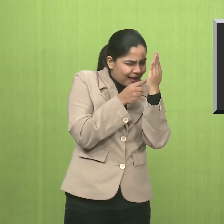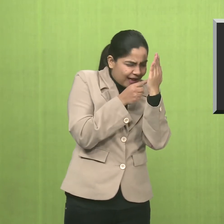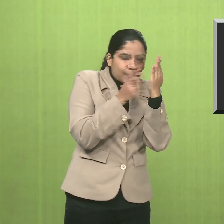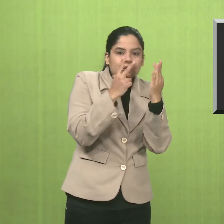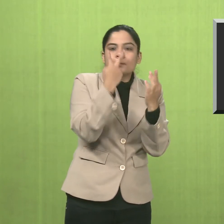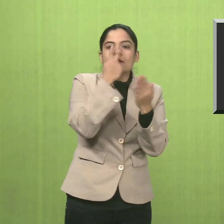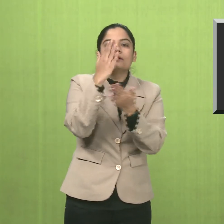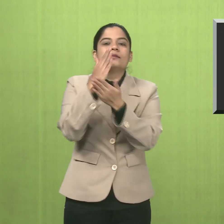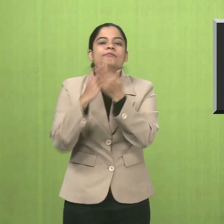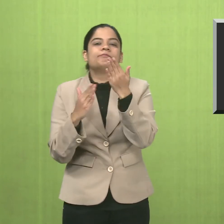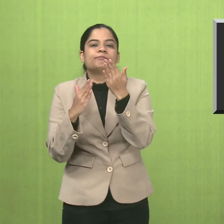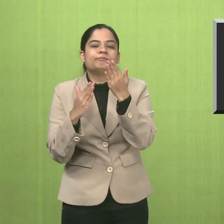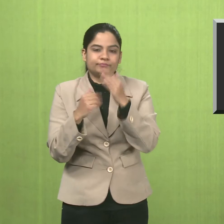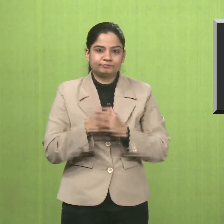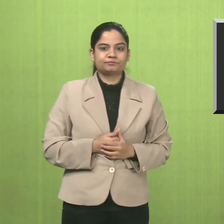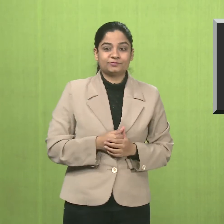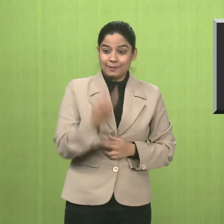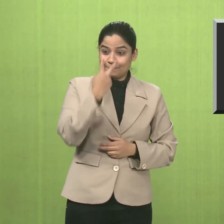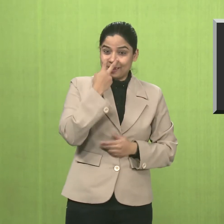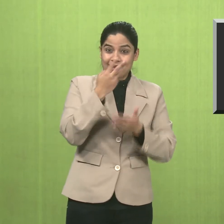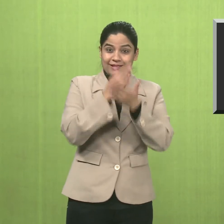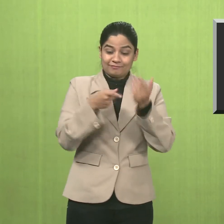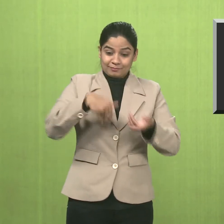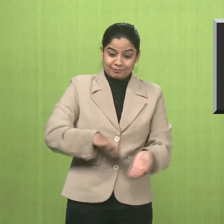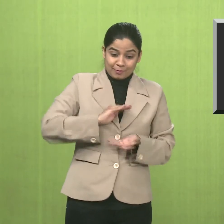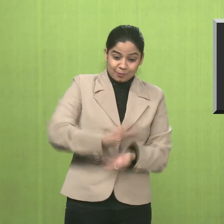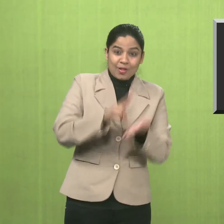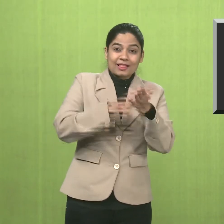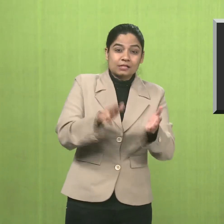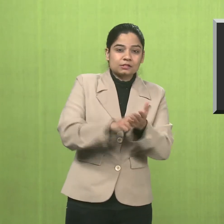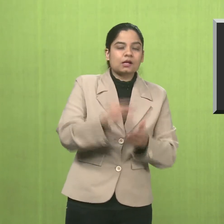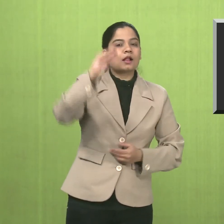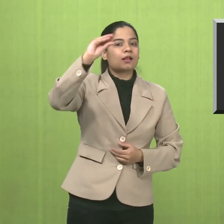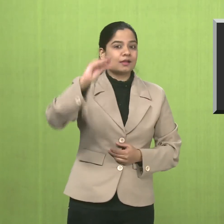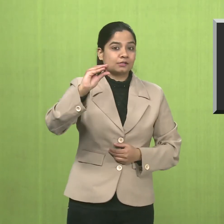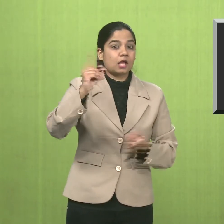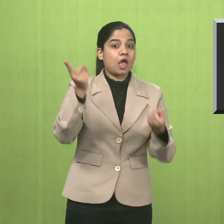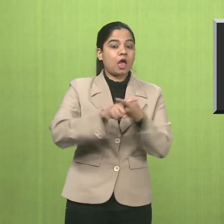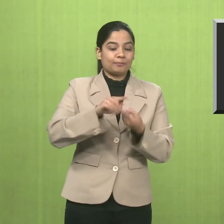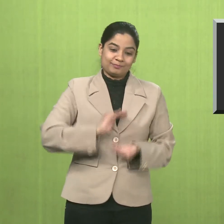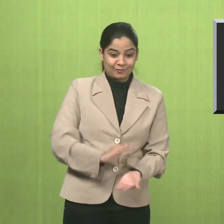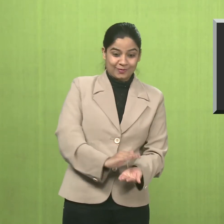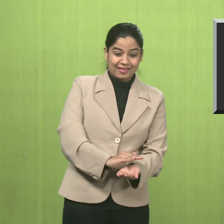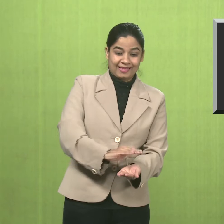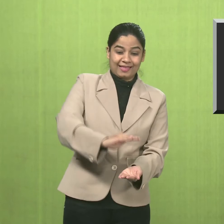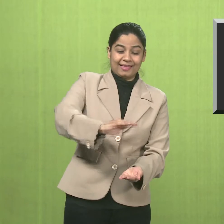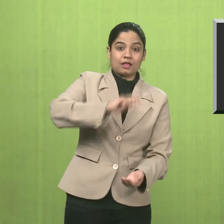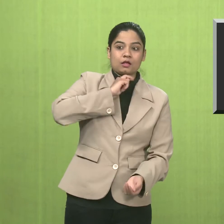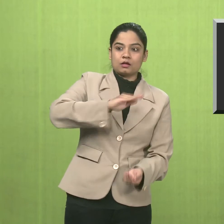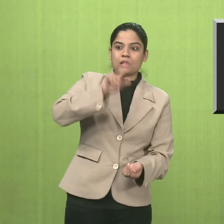blind person can see from a close distance a little bit. It's lesser, that blind people are